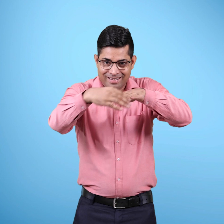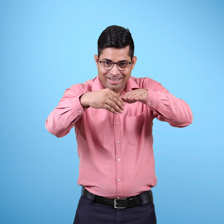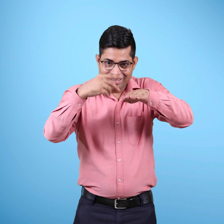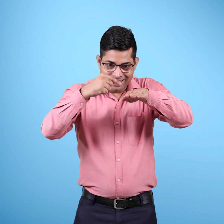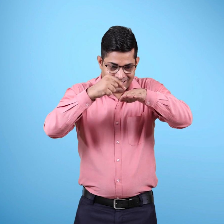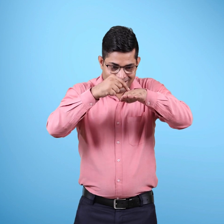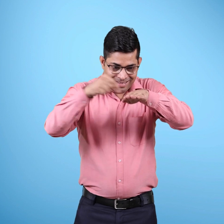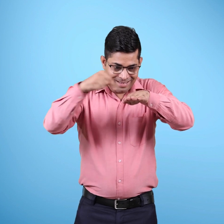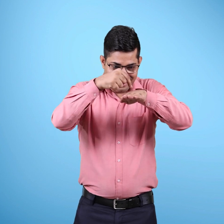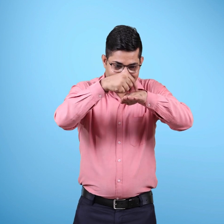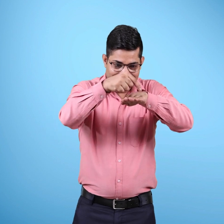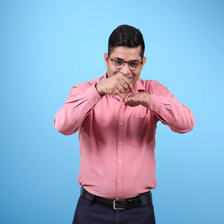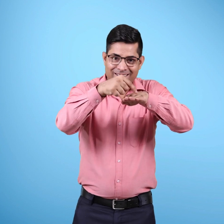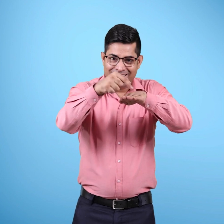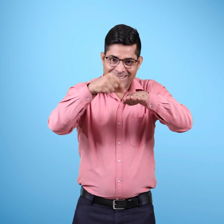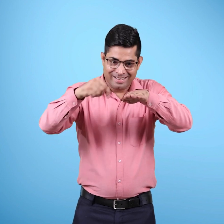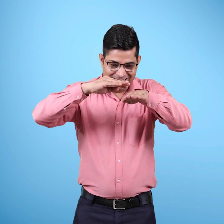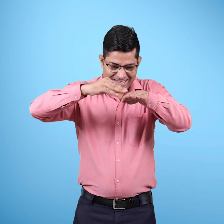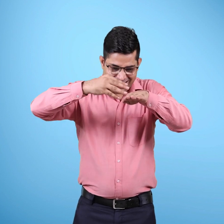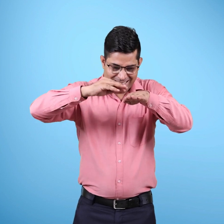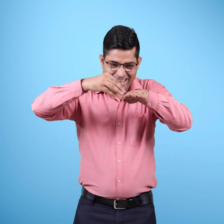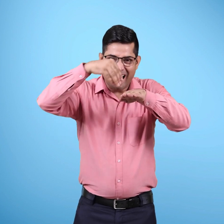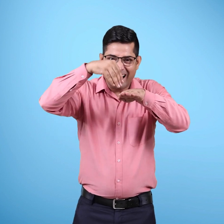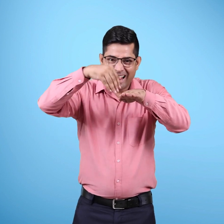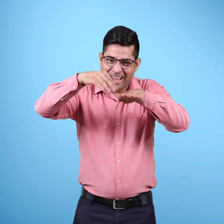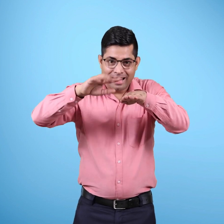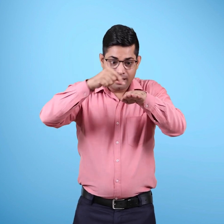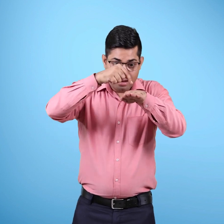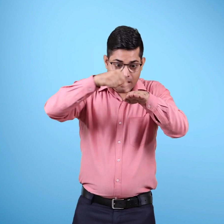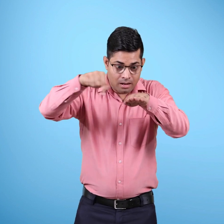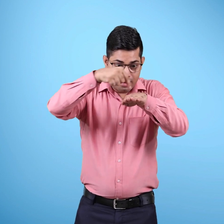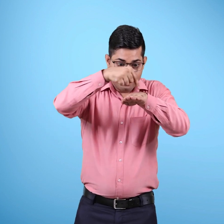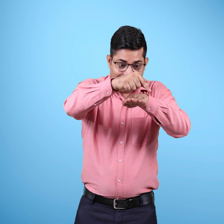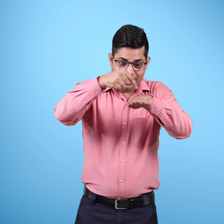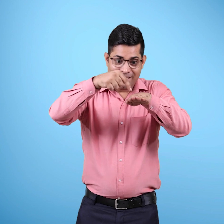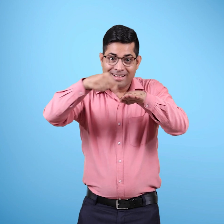If this design is net-like on both sides of midrib,